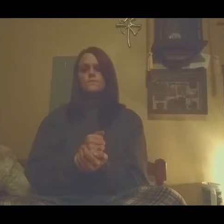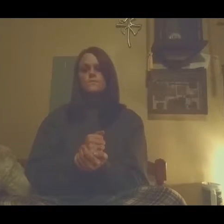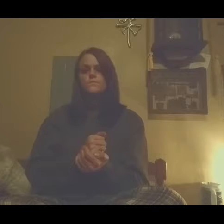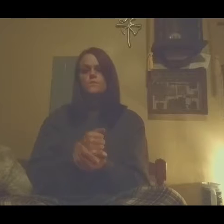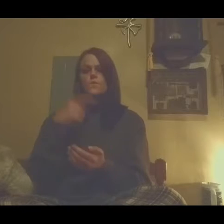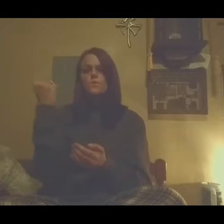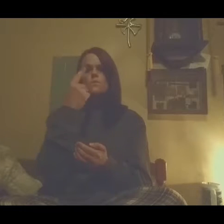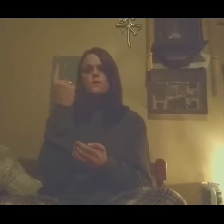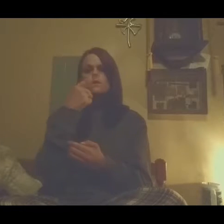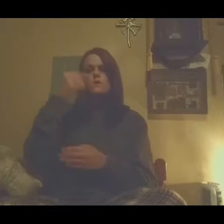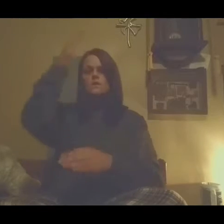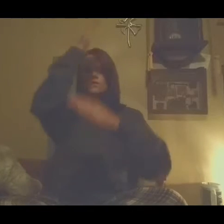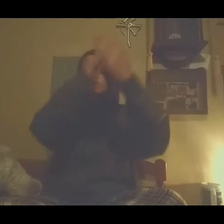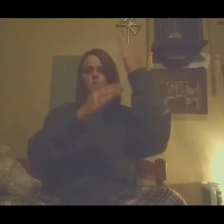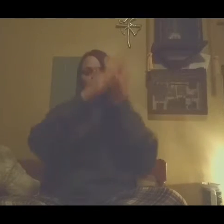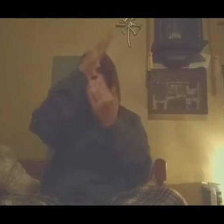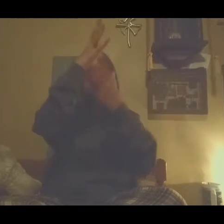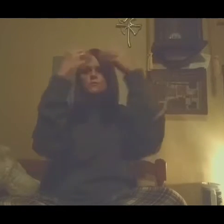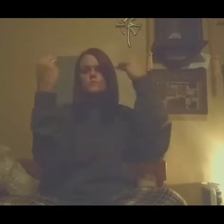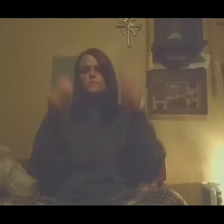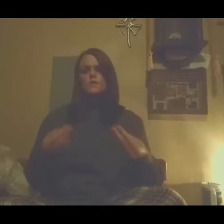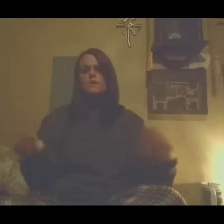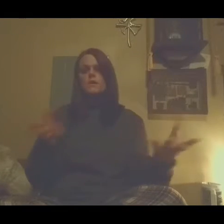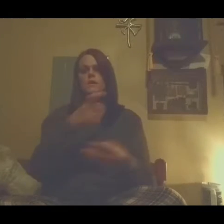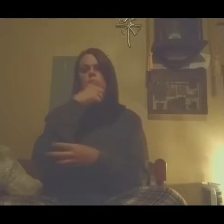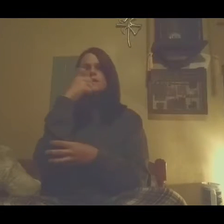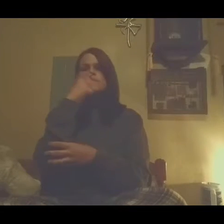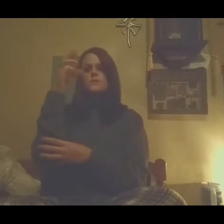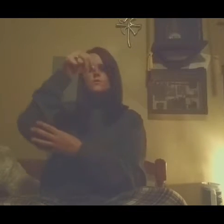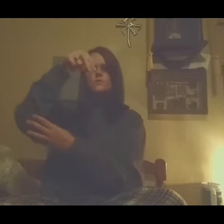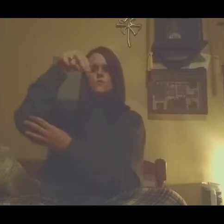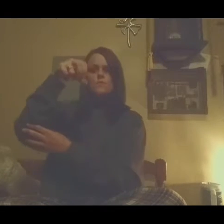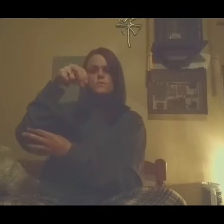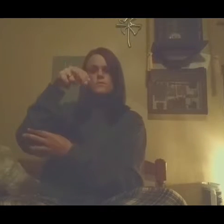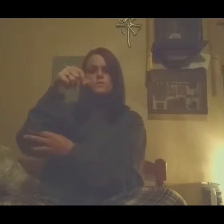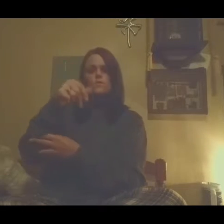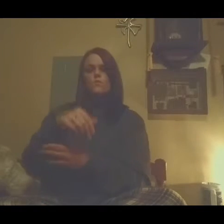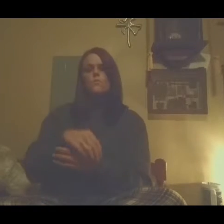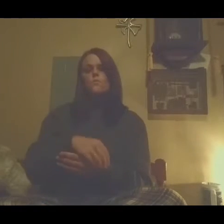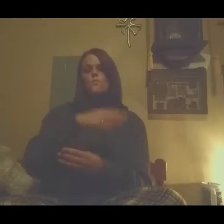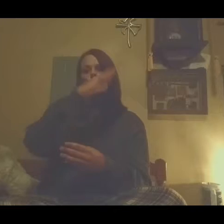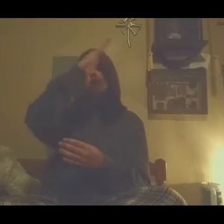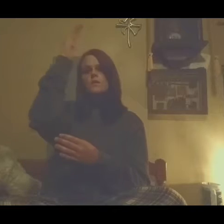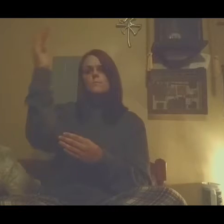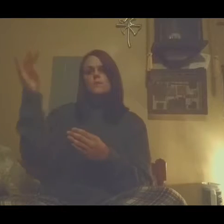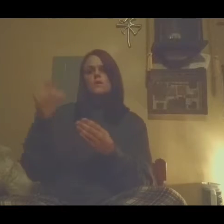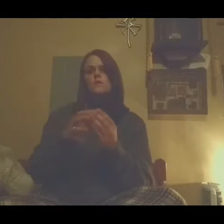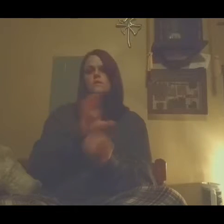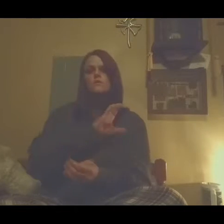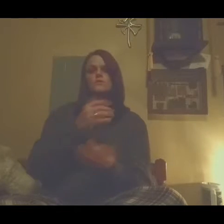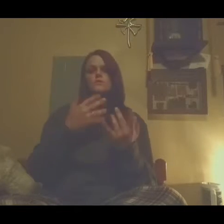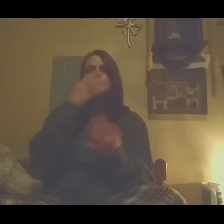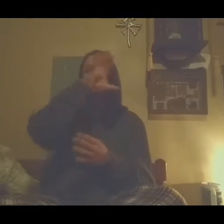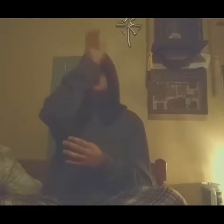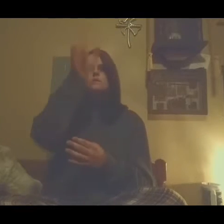Where the troubles melt like limit drops Away above the chinny